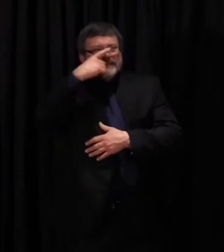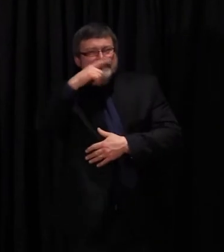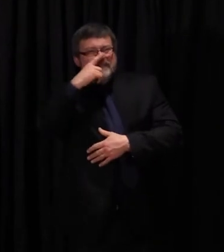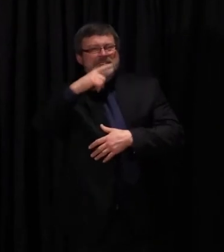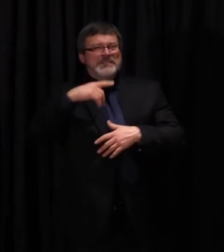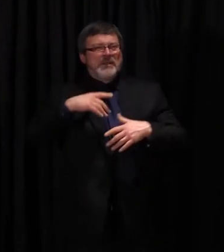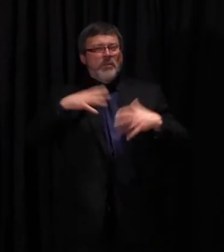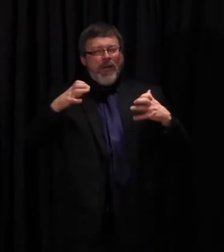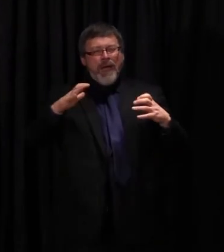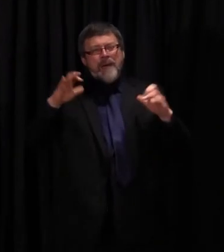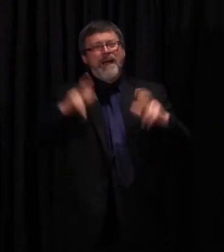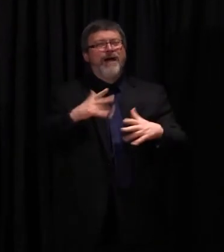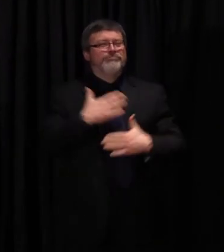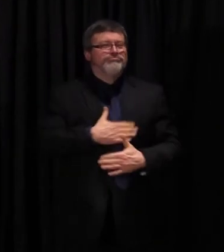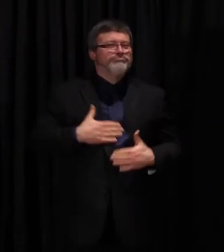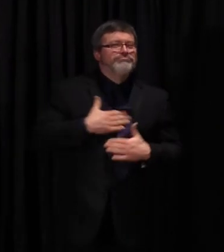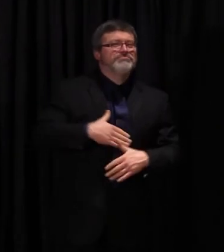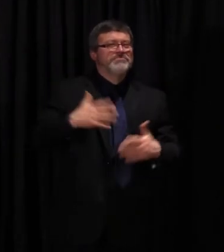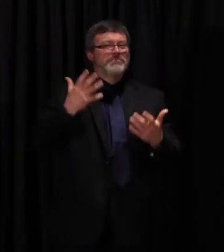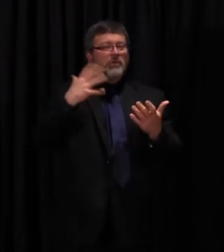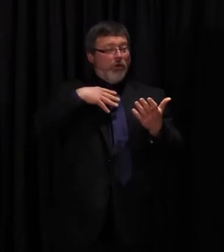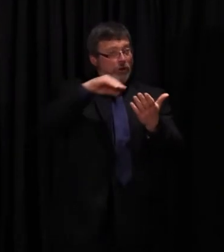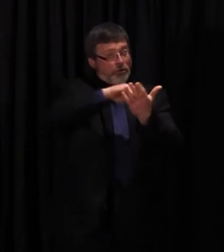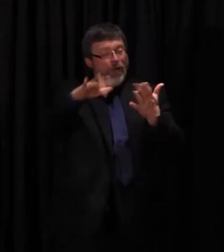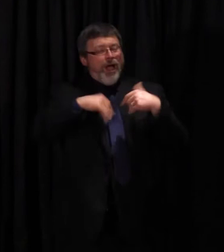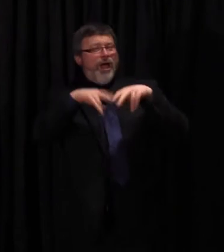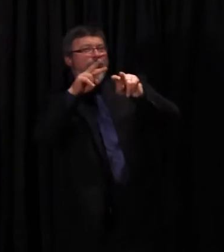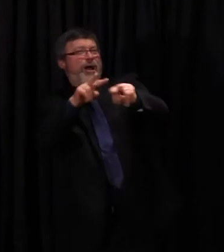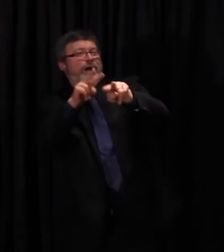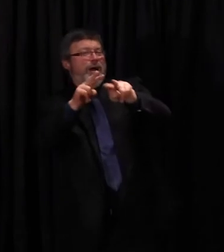students will look forward to going to school."